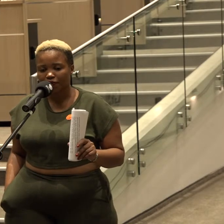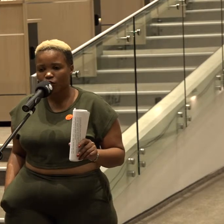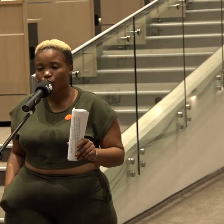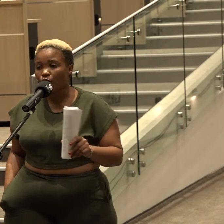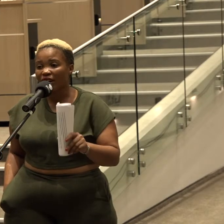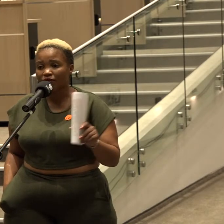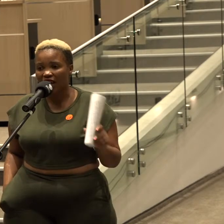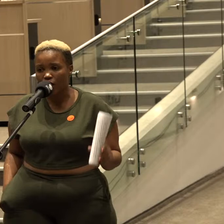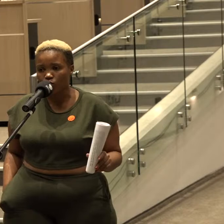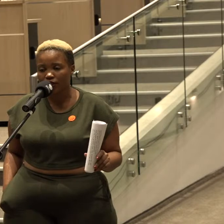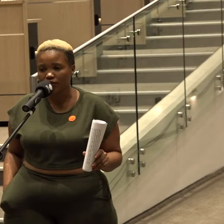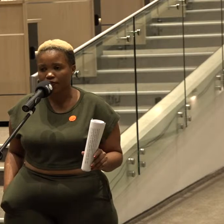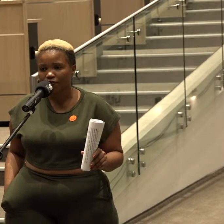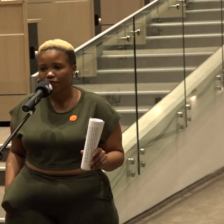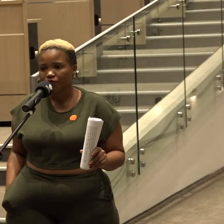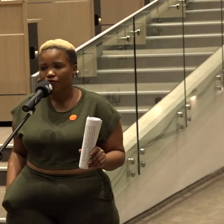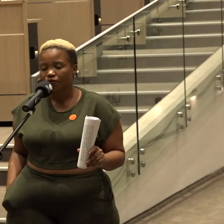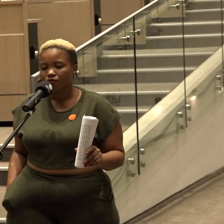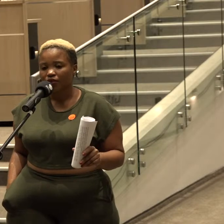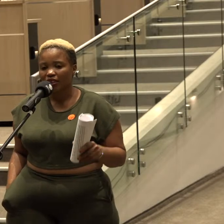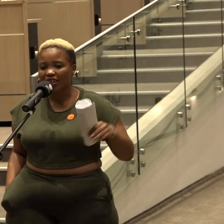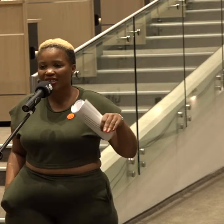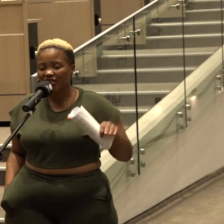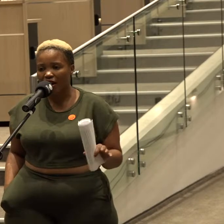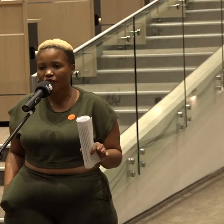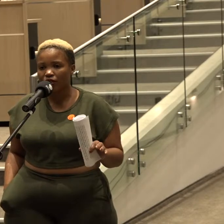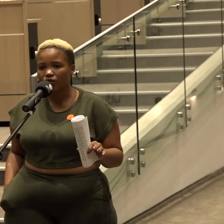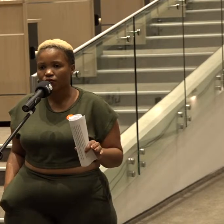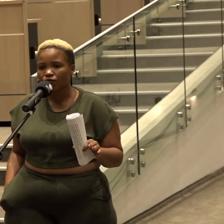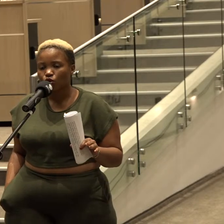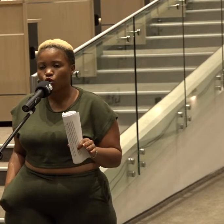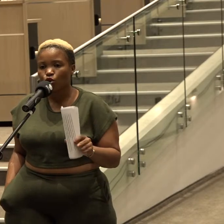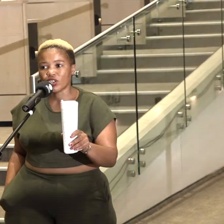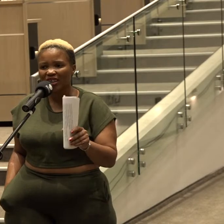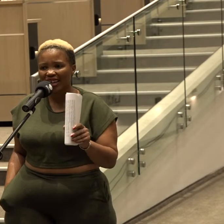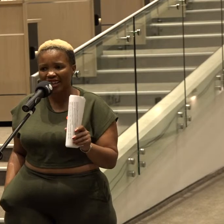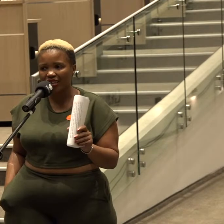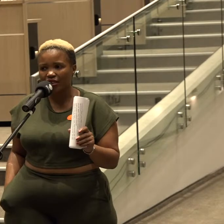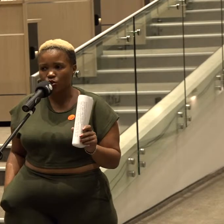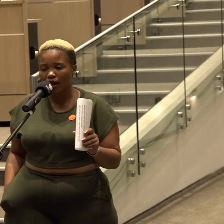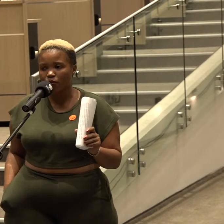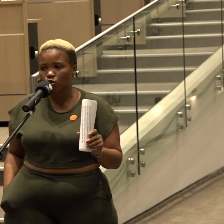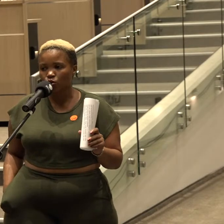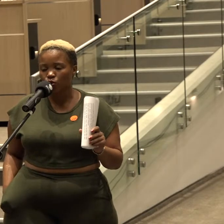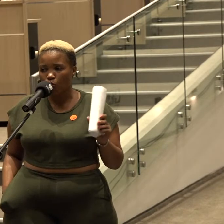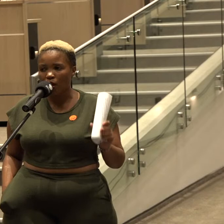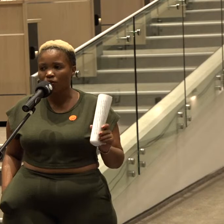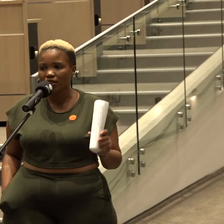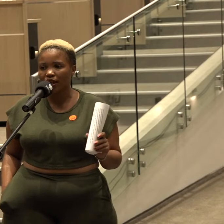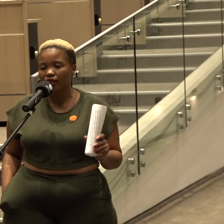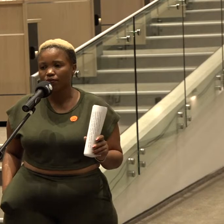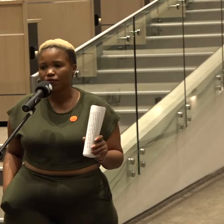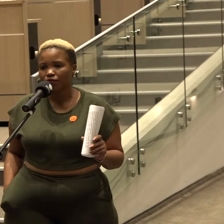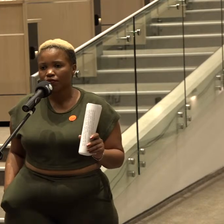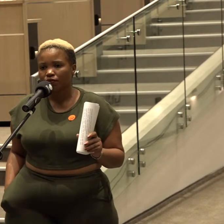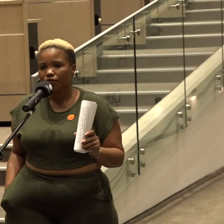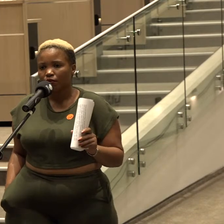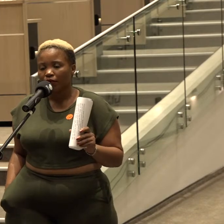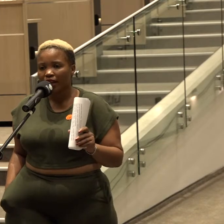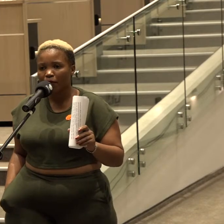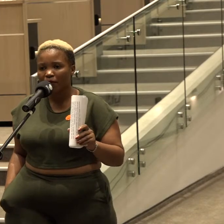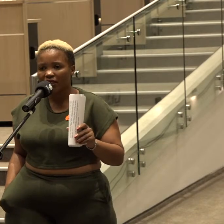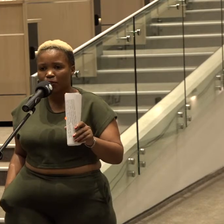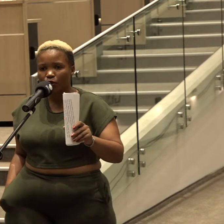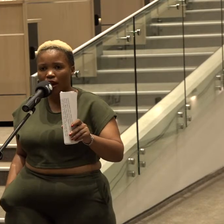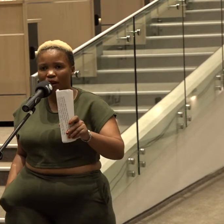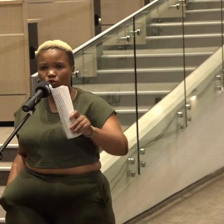we don't have talents it is travel so don't get lazy to come to where we stay